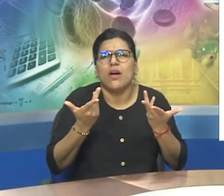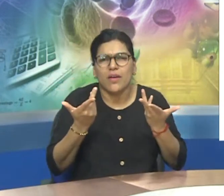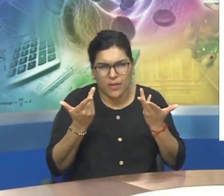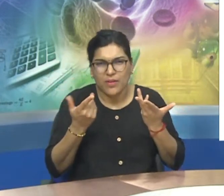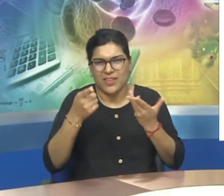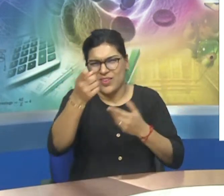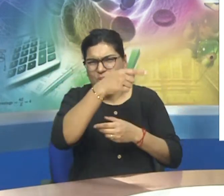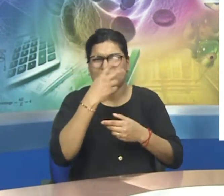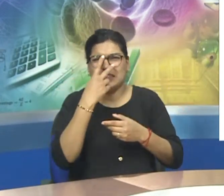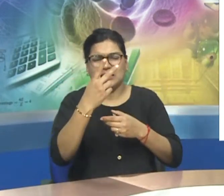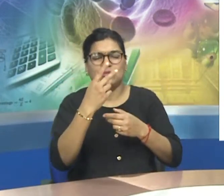Container.